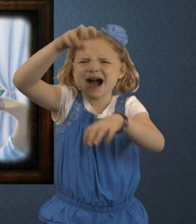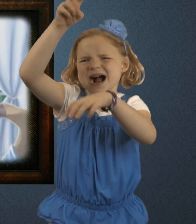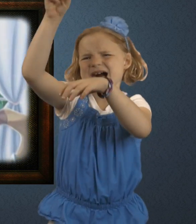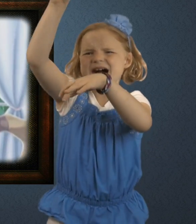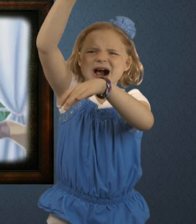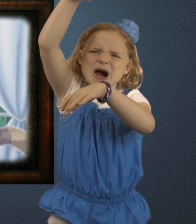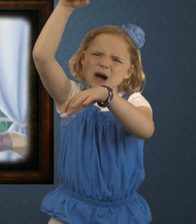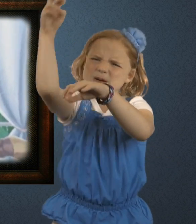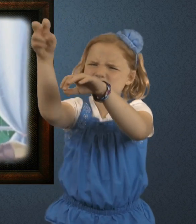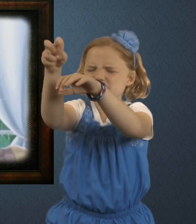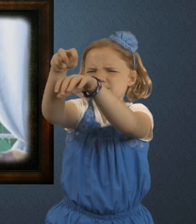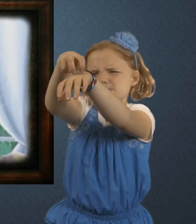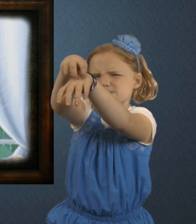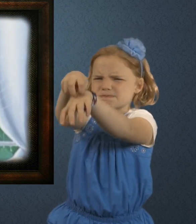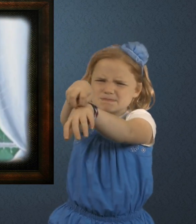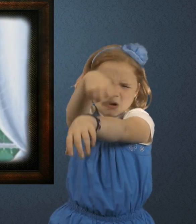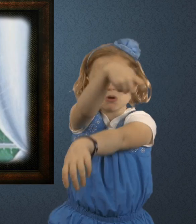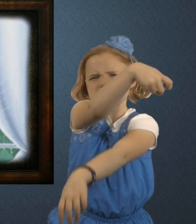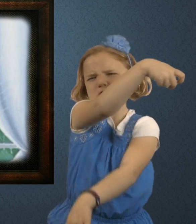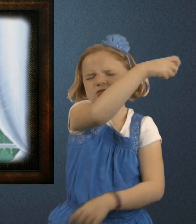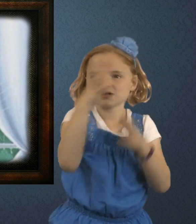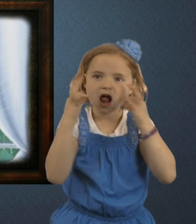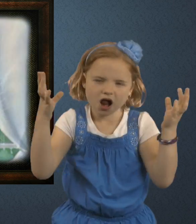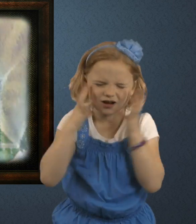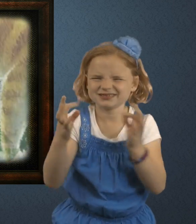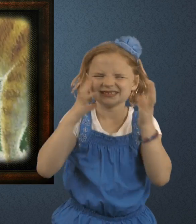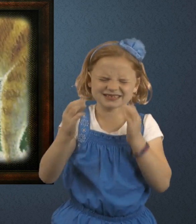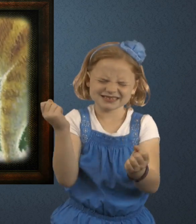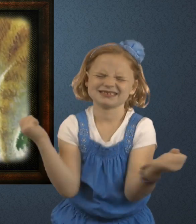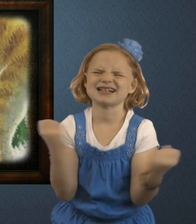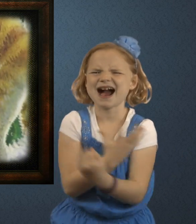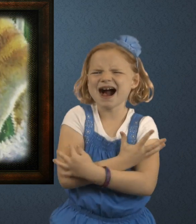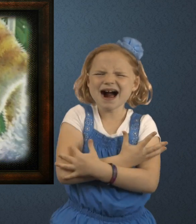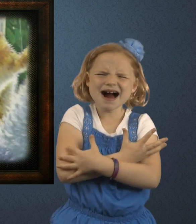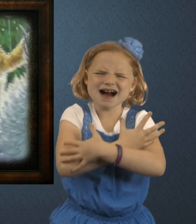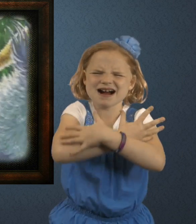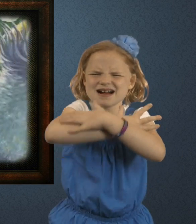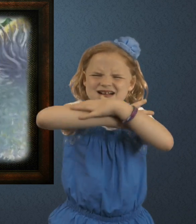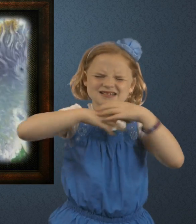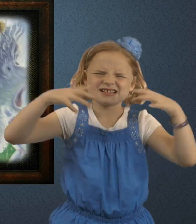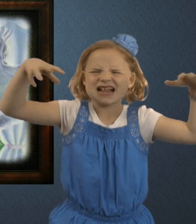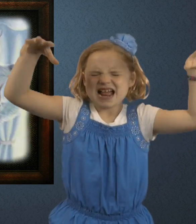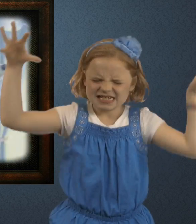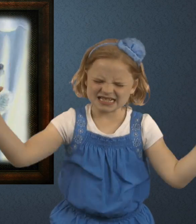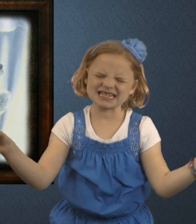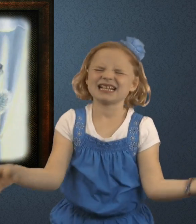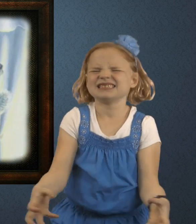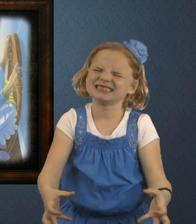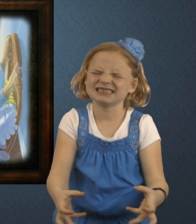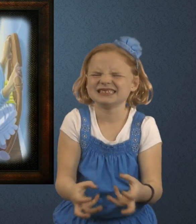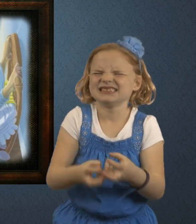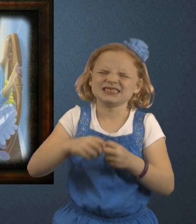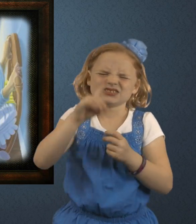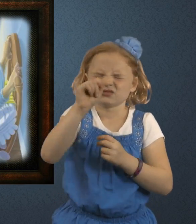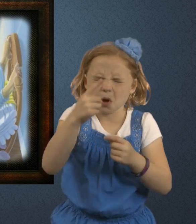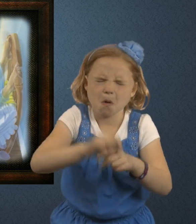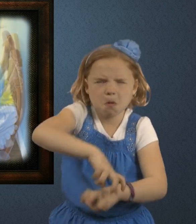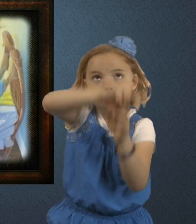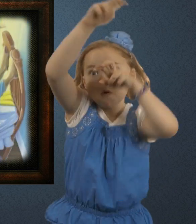who claws the dog, who thumps the child,